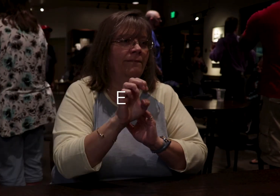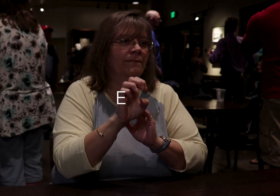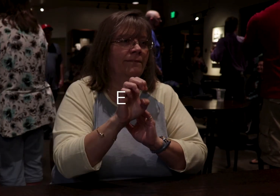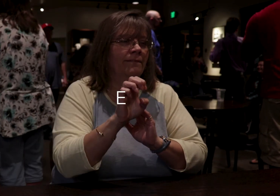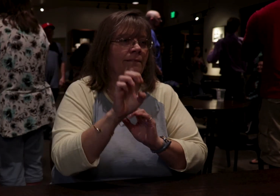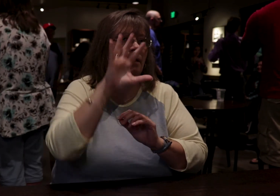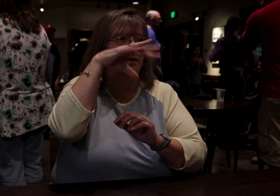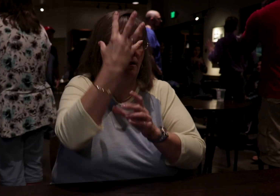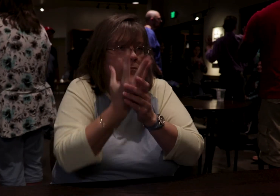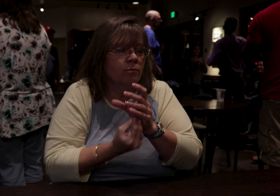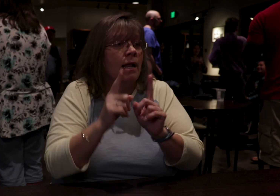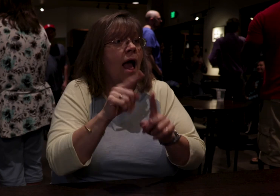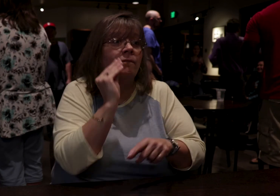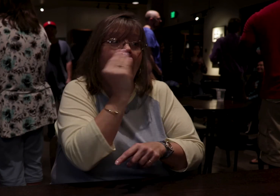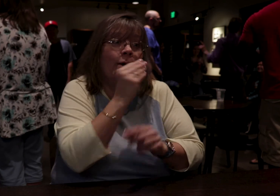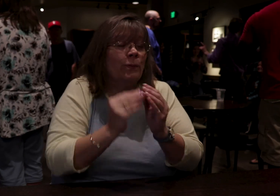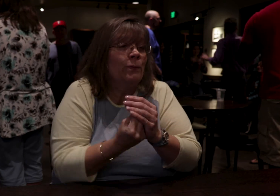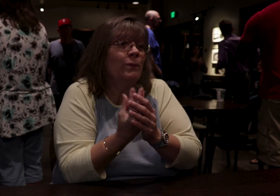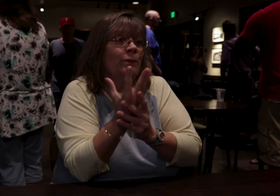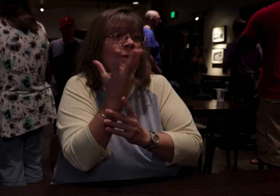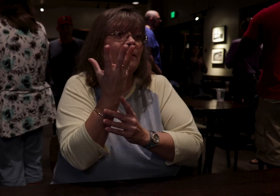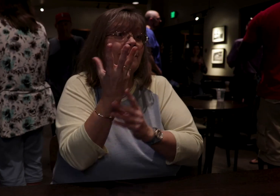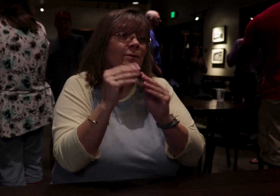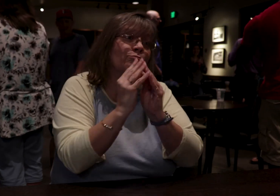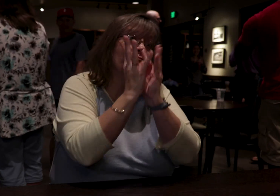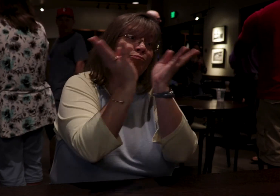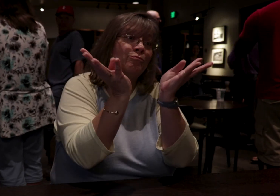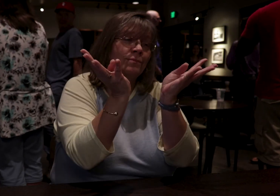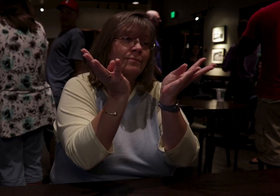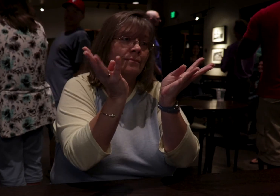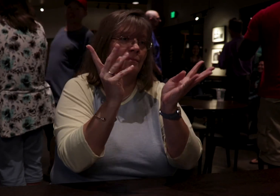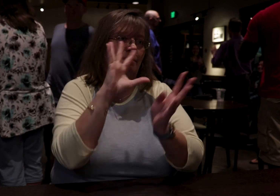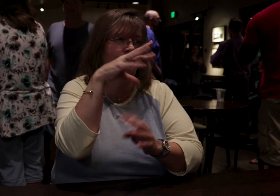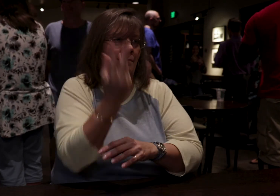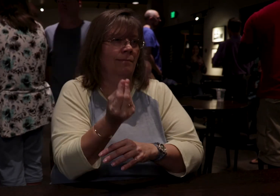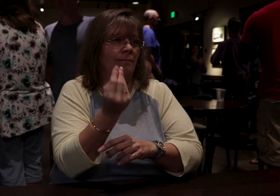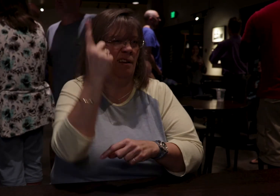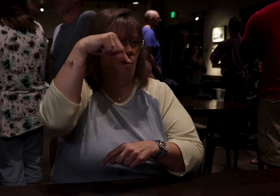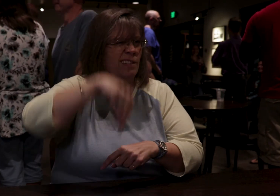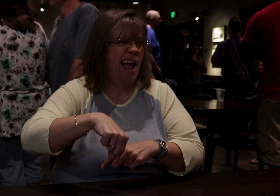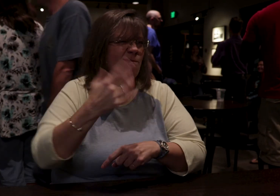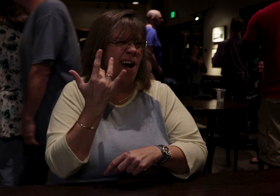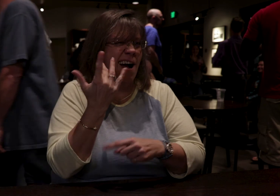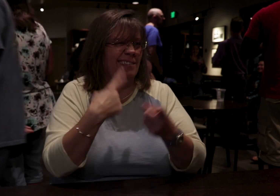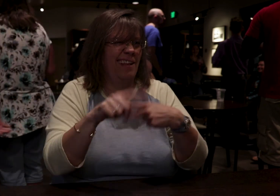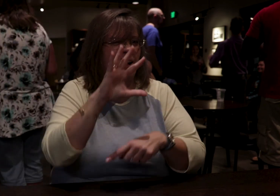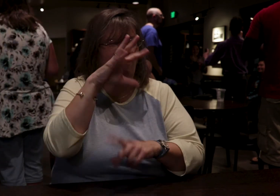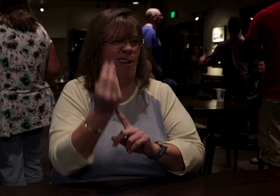N-E-G-A-T-I-V-E. It closes. It's like a flower. It should come up and it should bloom. But instead it goes down. Why does it sign